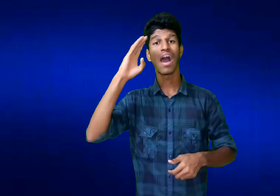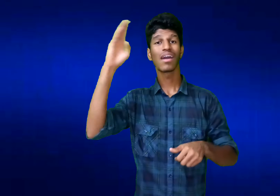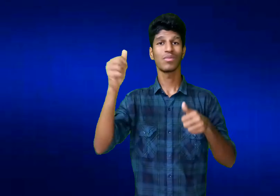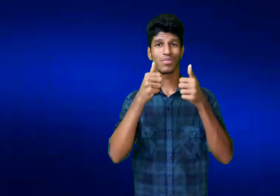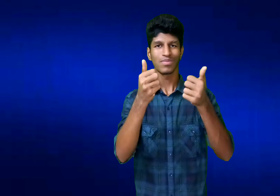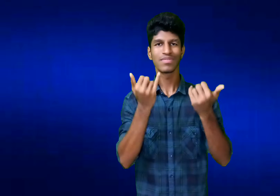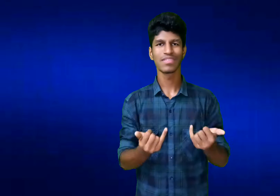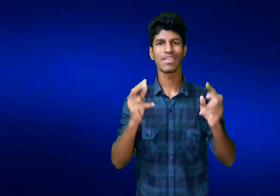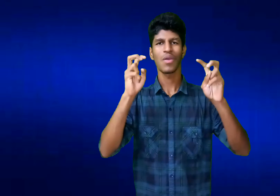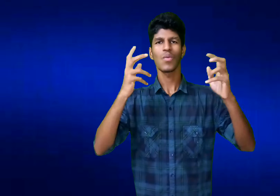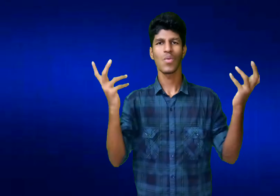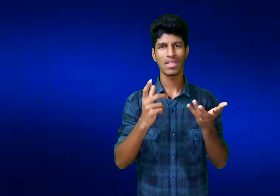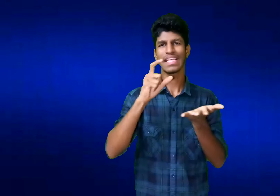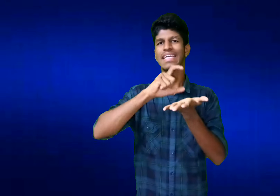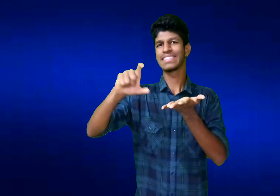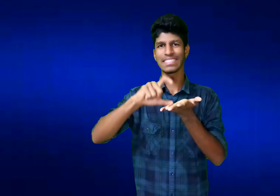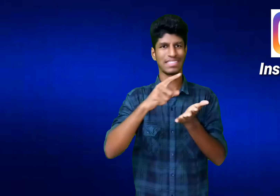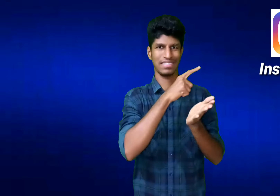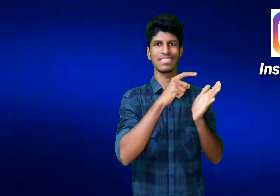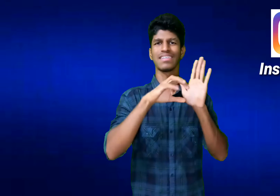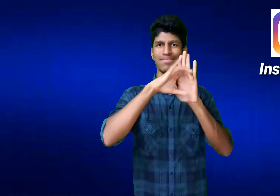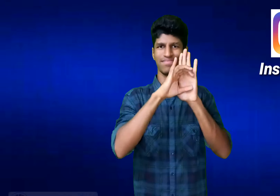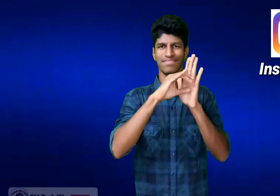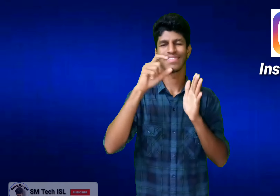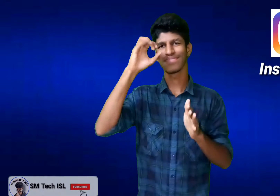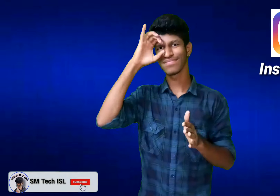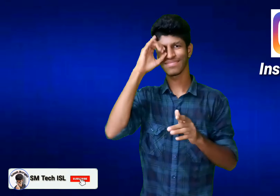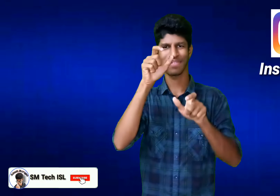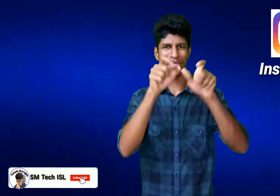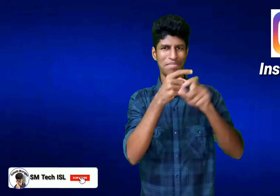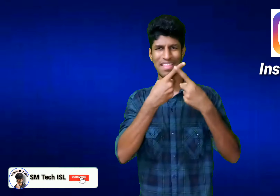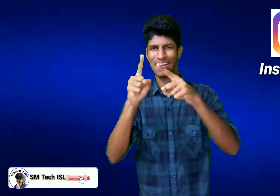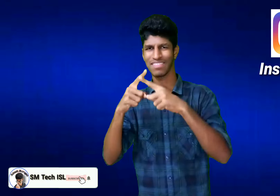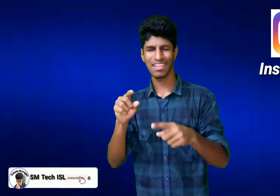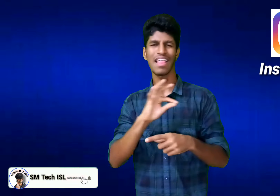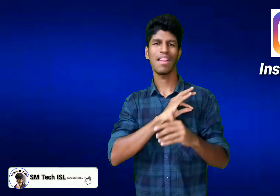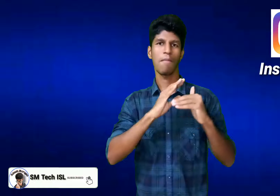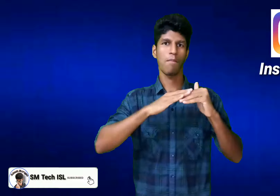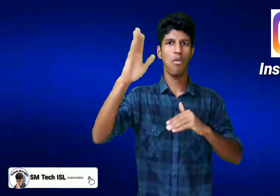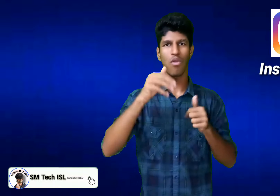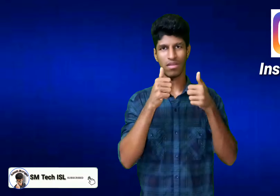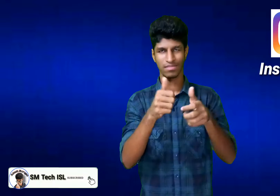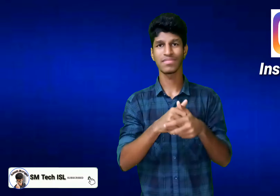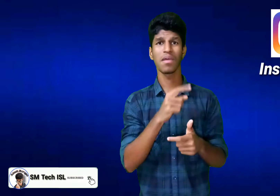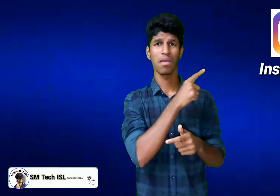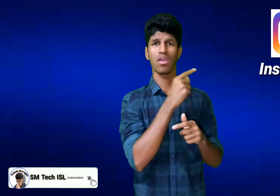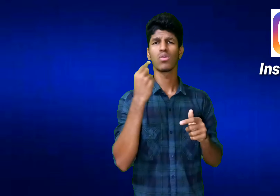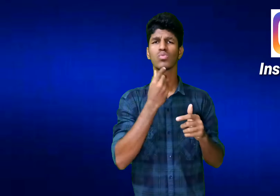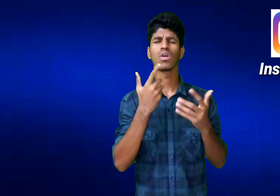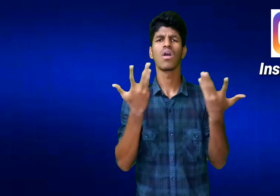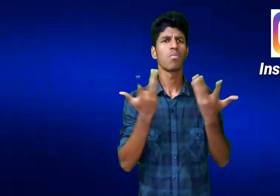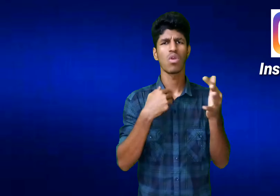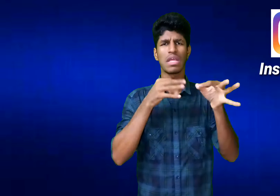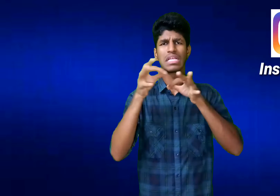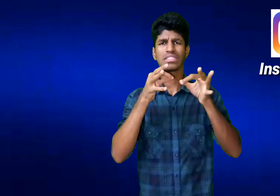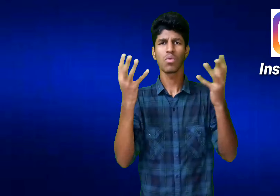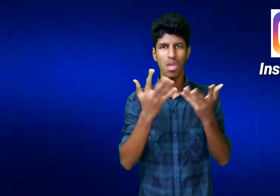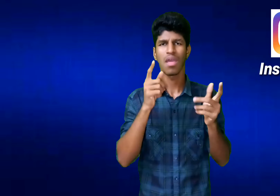i know you told your friend you're not okay and tell me what's wrong and why you never